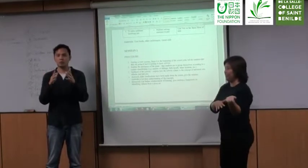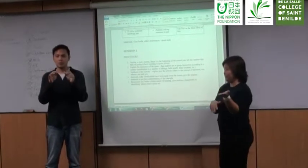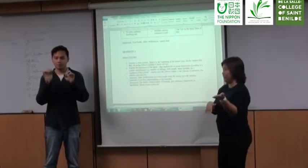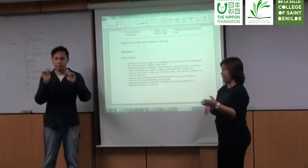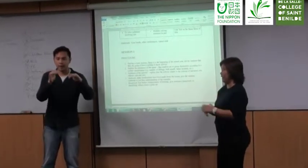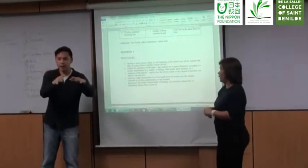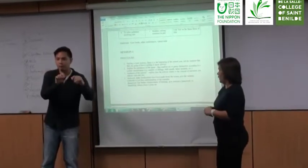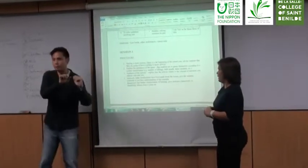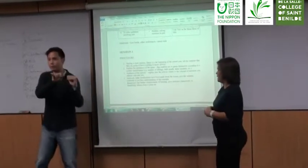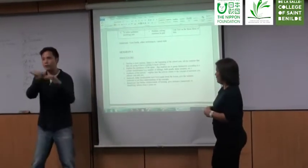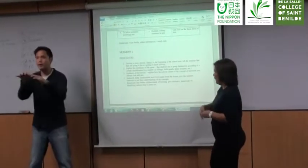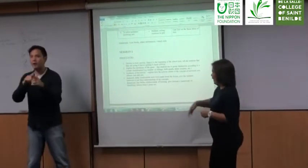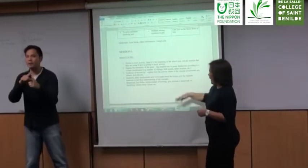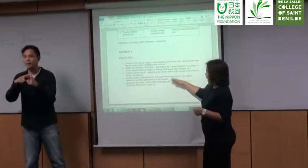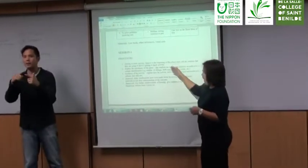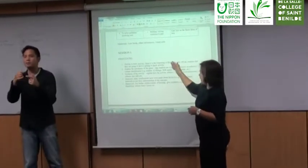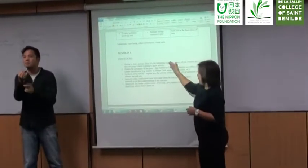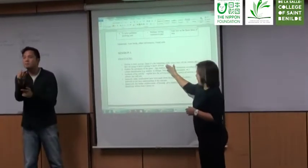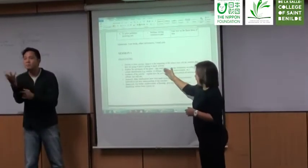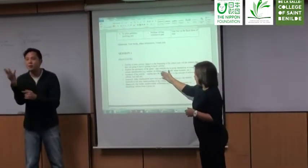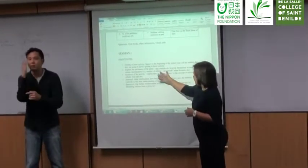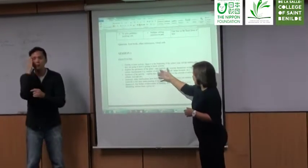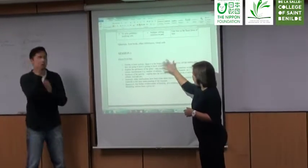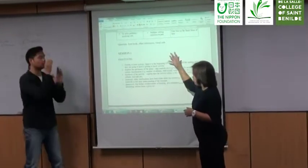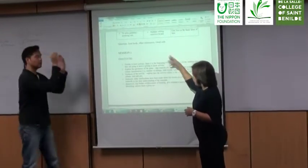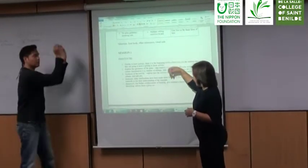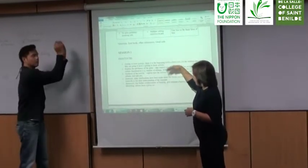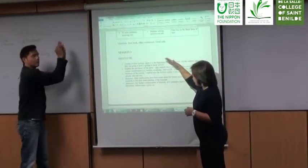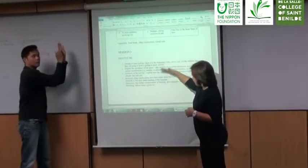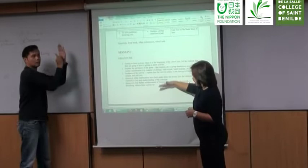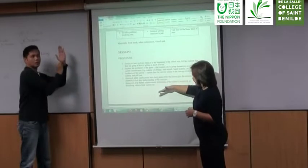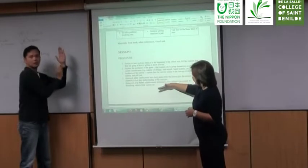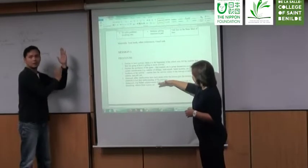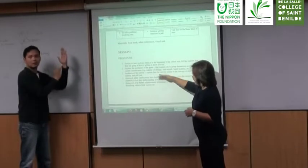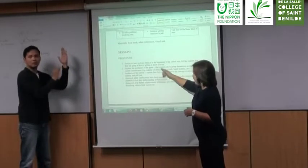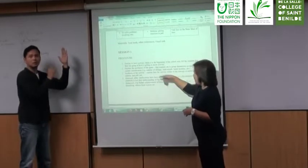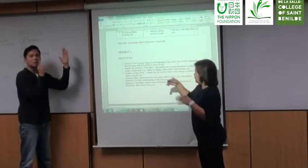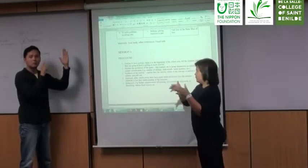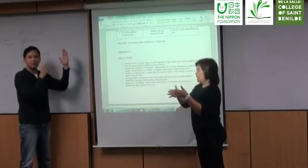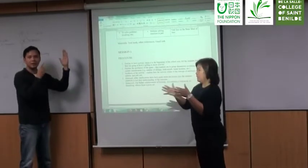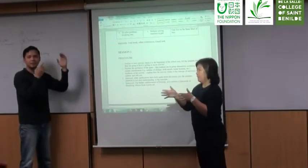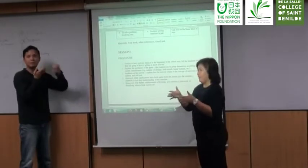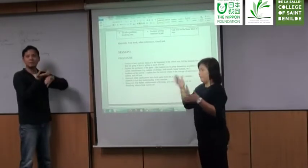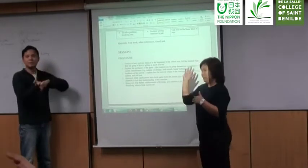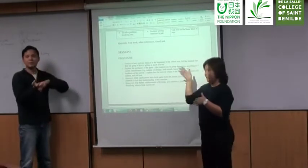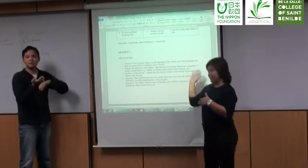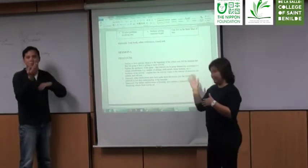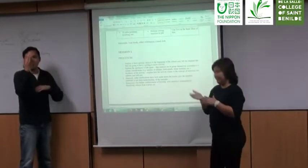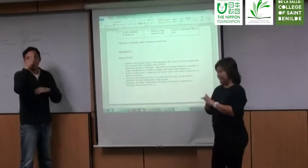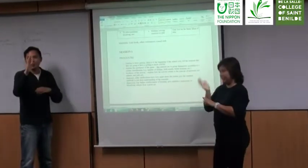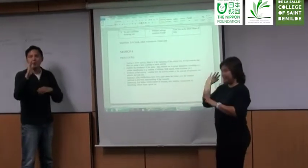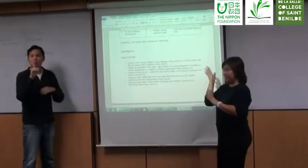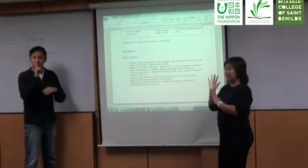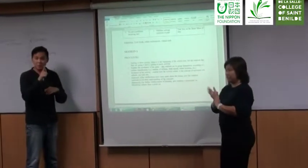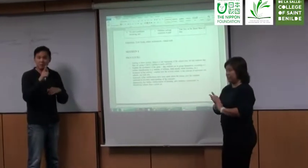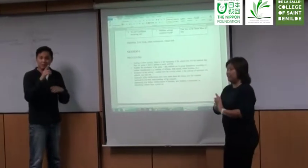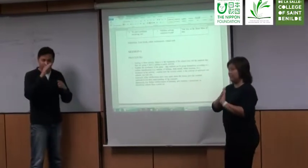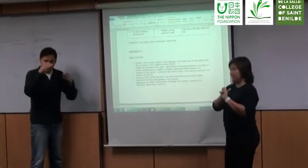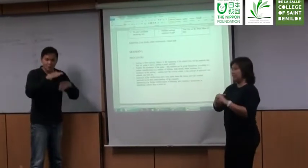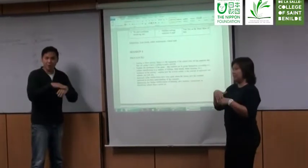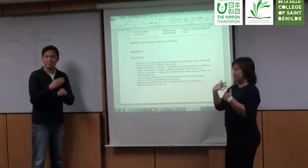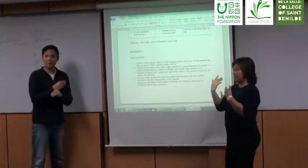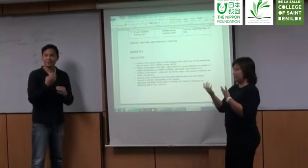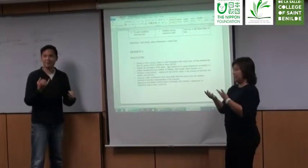introduction for the concept. And then after that, we will do the proper